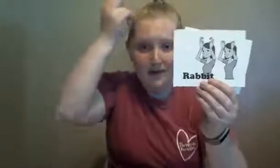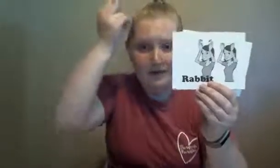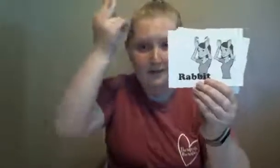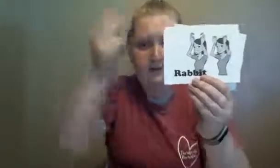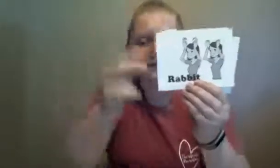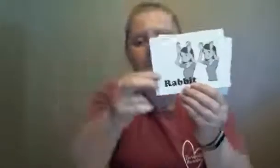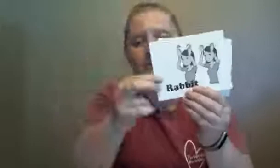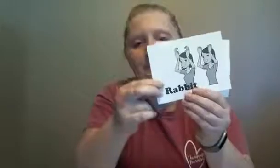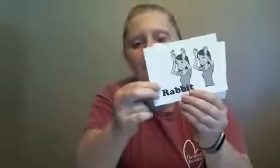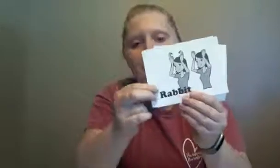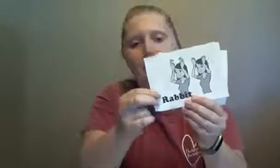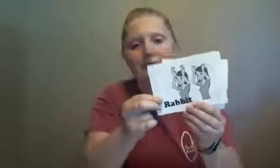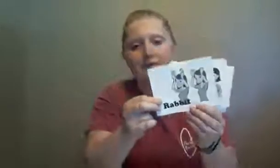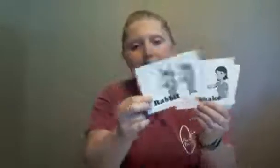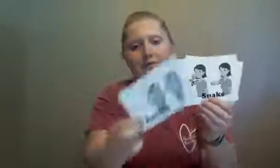rabbit,